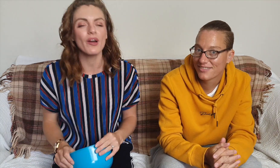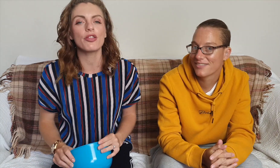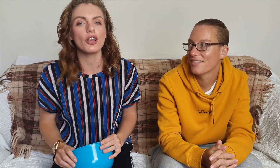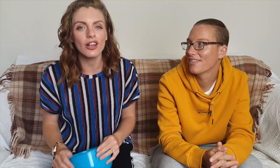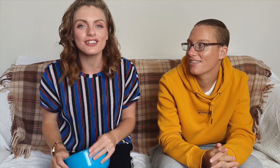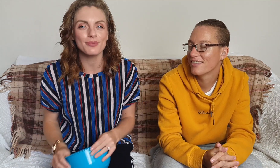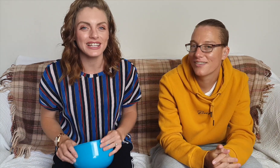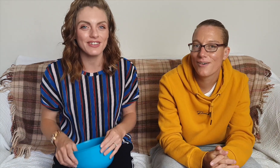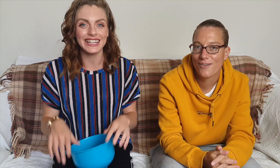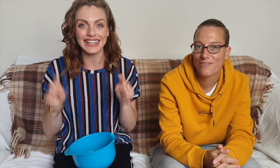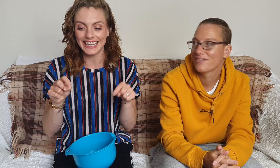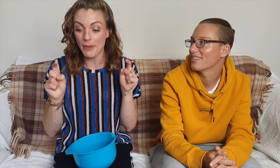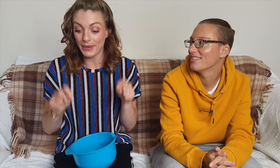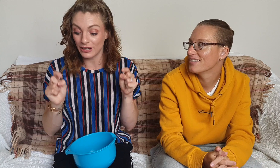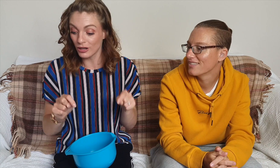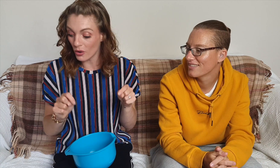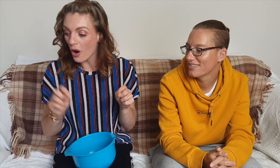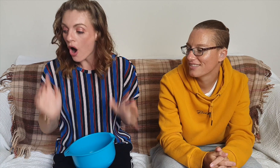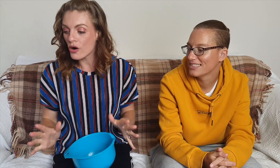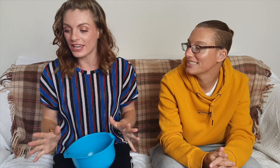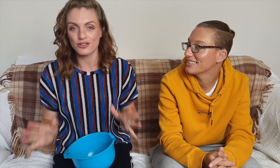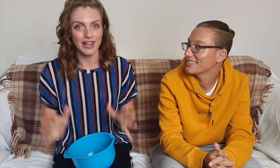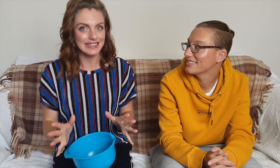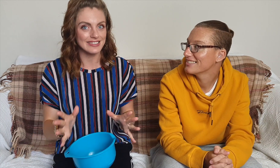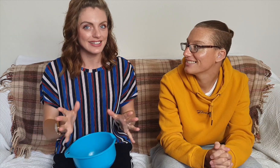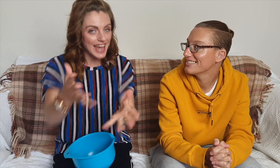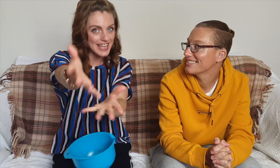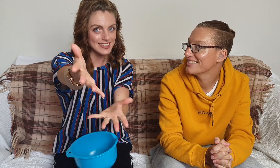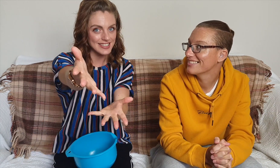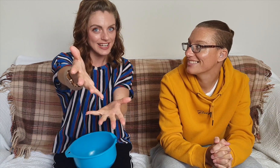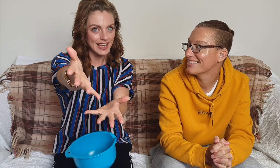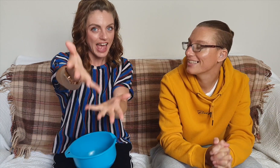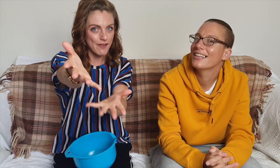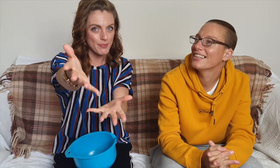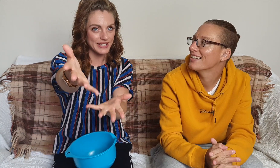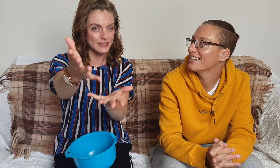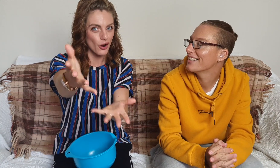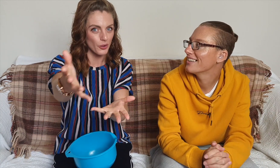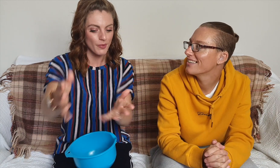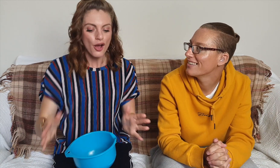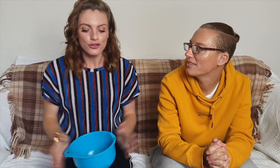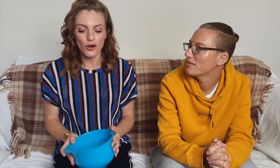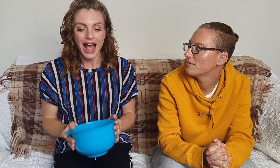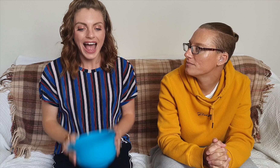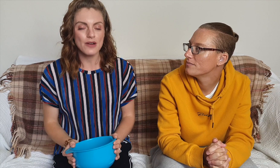the colours. We'll leave a little link below. Okay, so let's test everybody at home. So how do